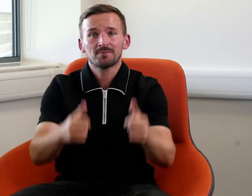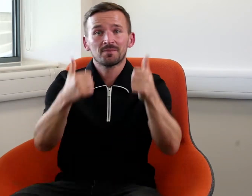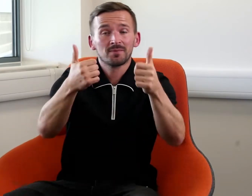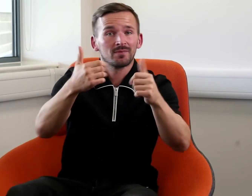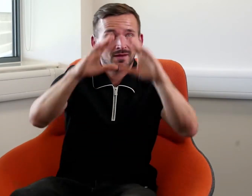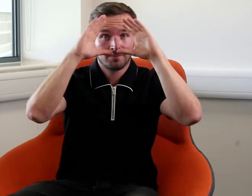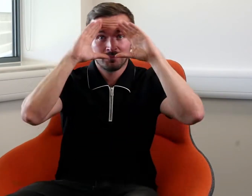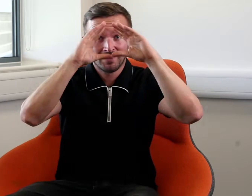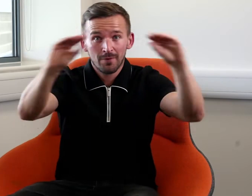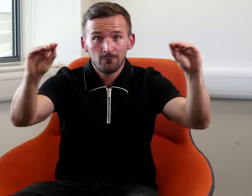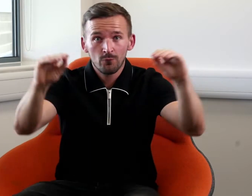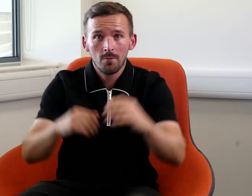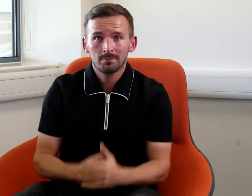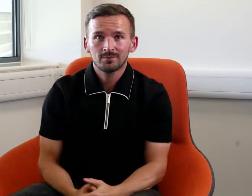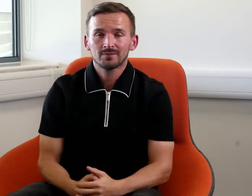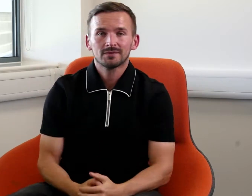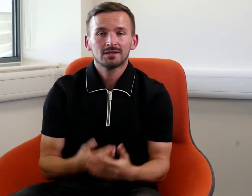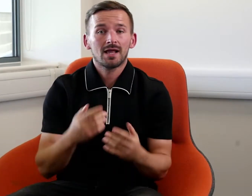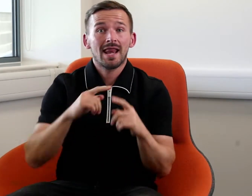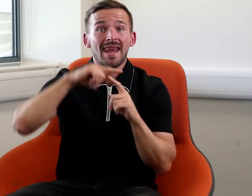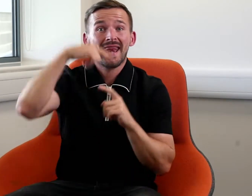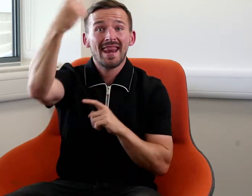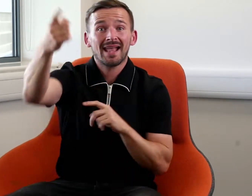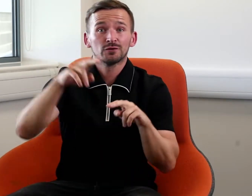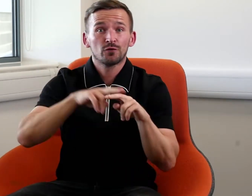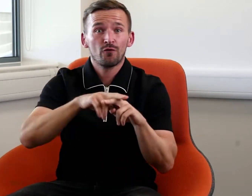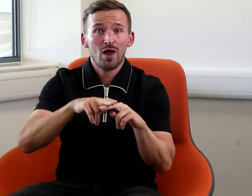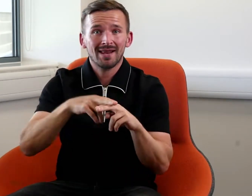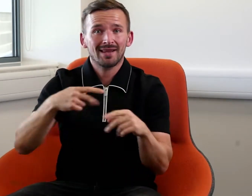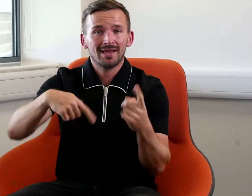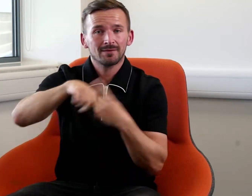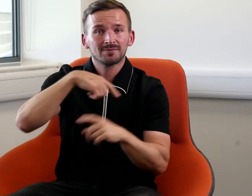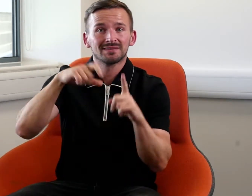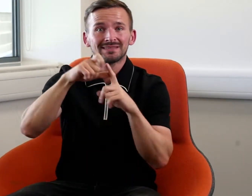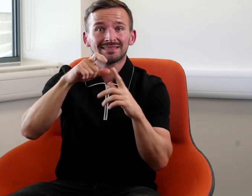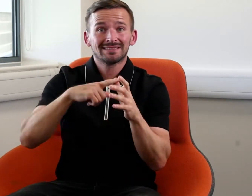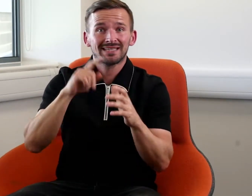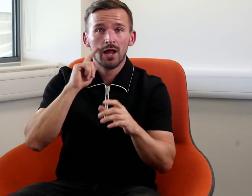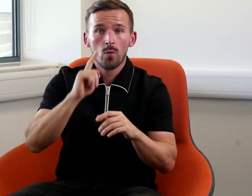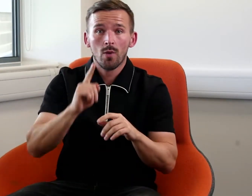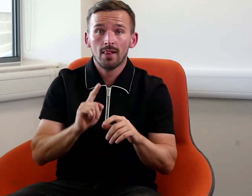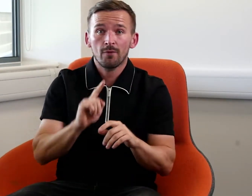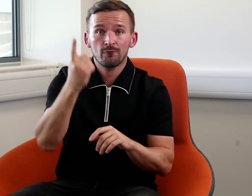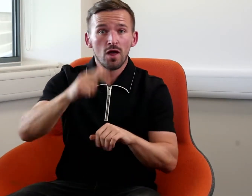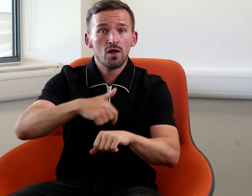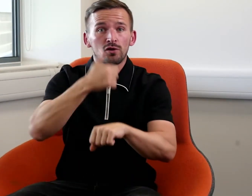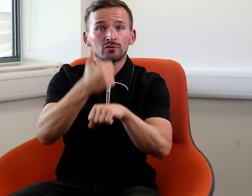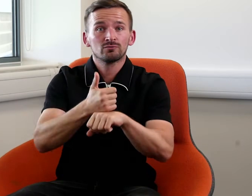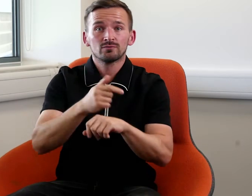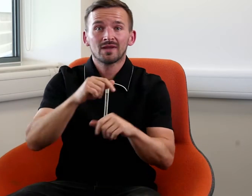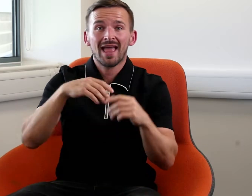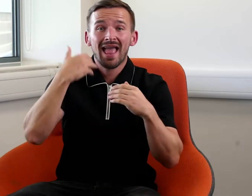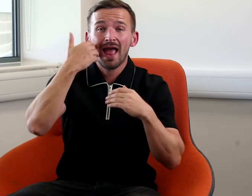MP and that you can do lots for your deaf community in your area too. So just to let the audience know, next Friday,